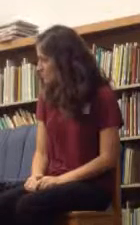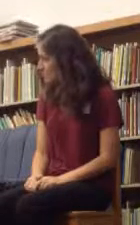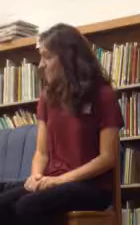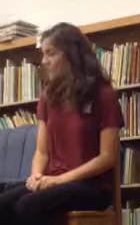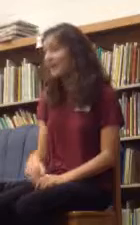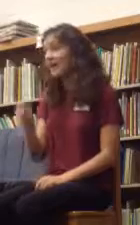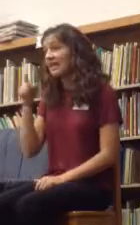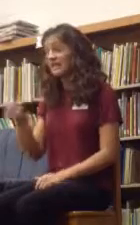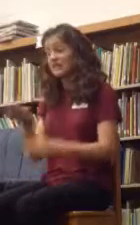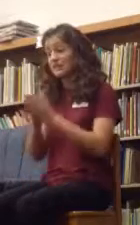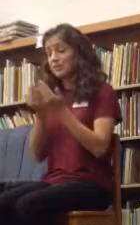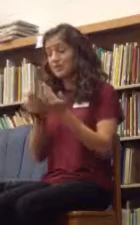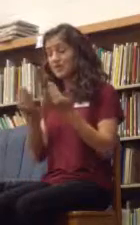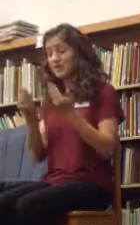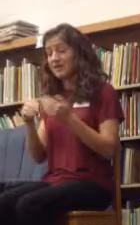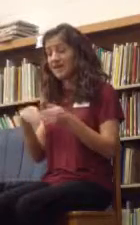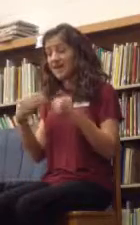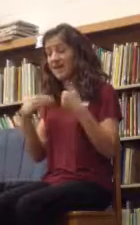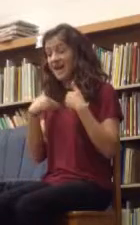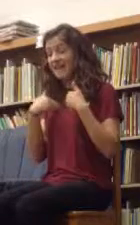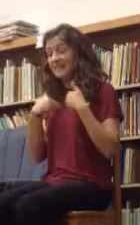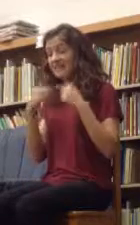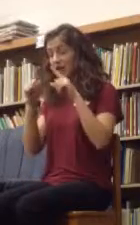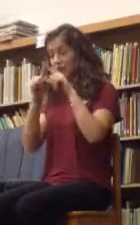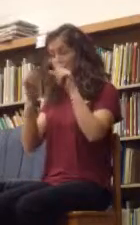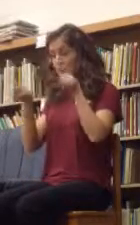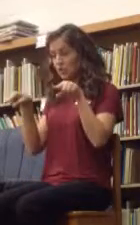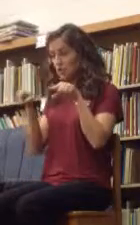could call it a main character. This book has